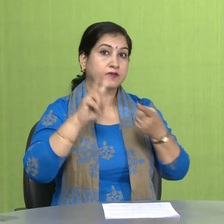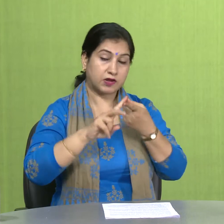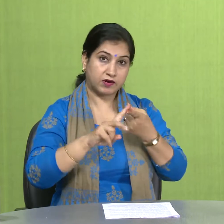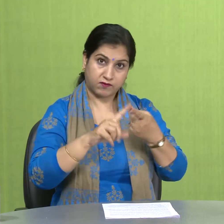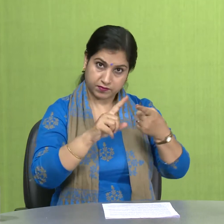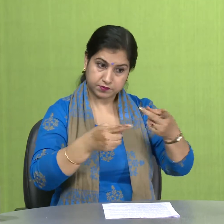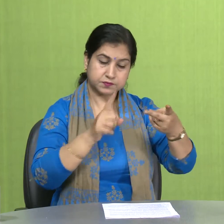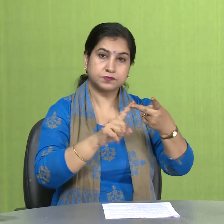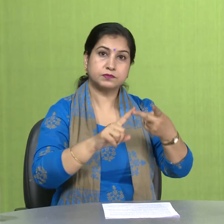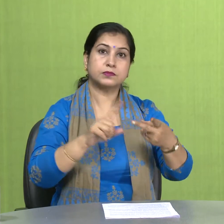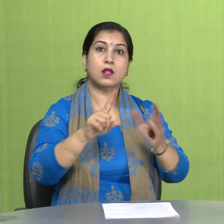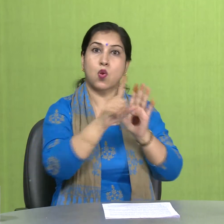the legislative power,